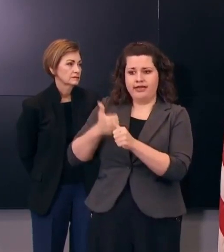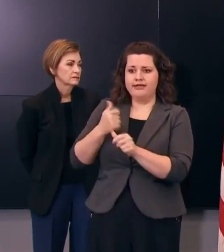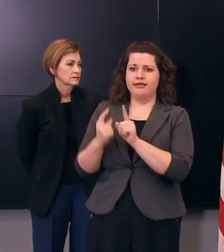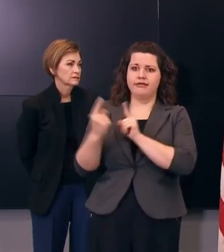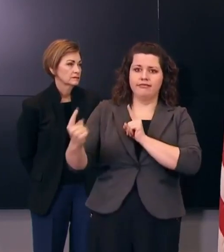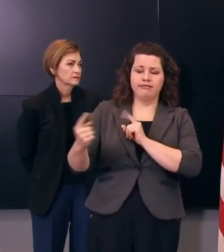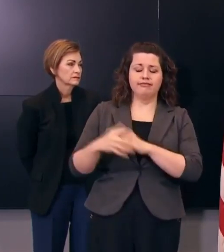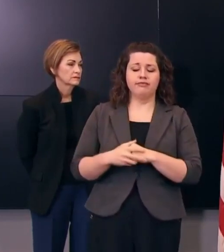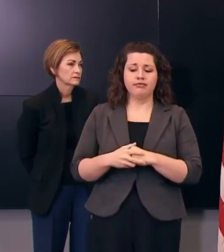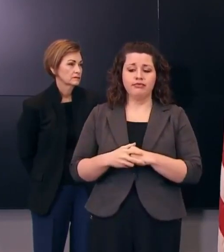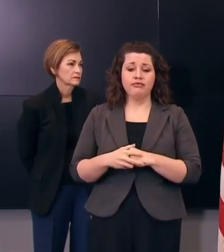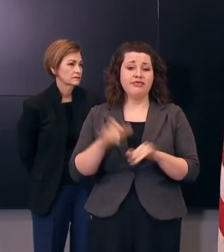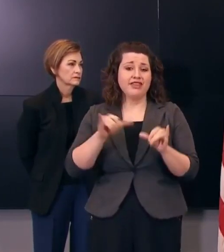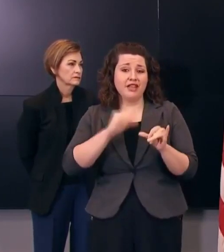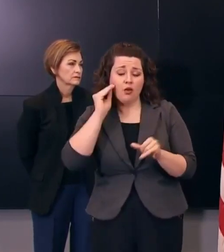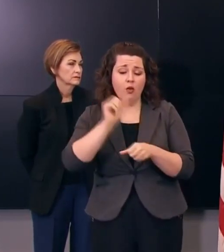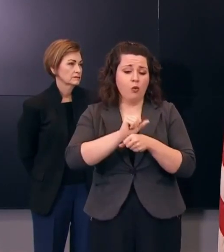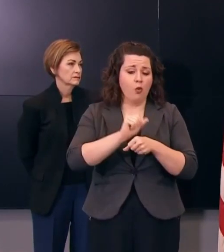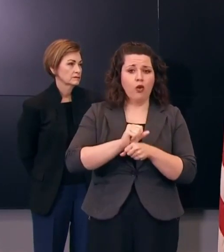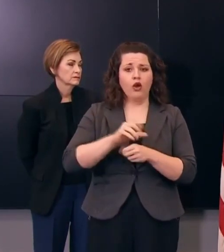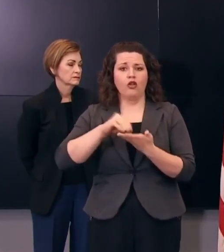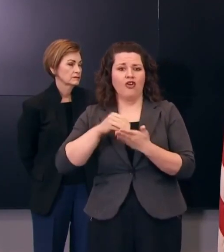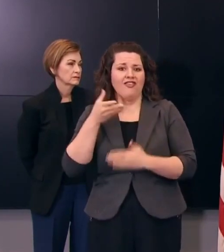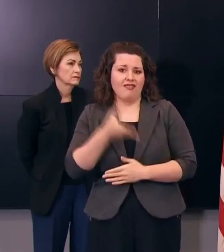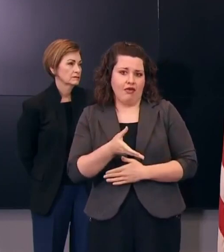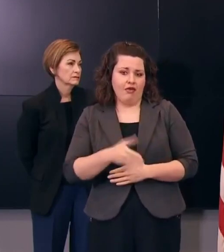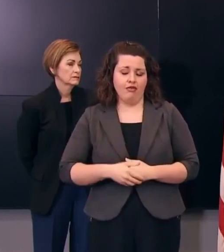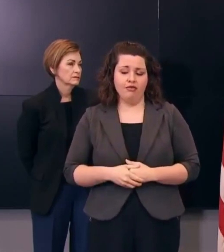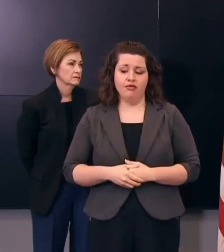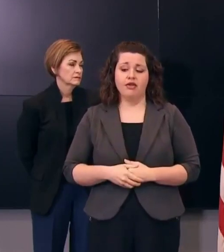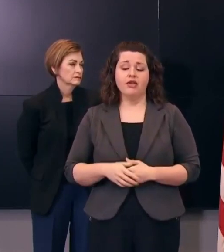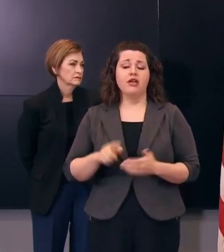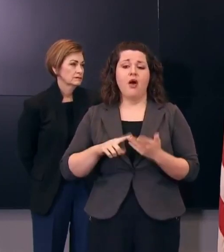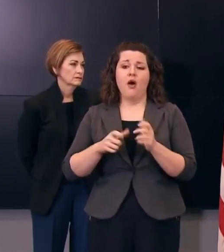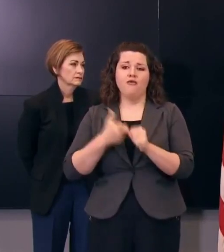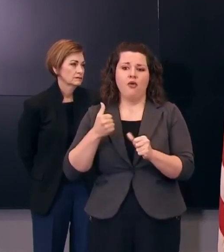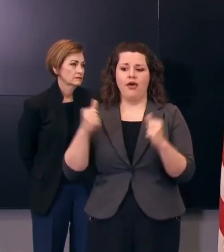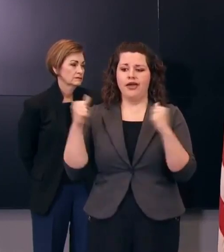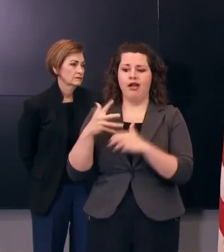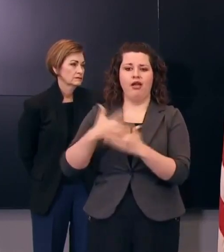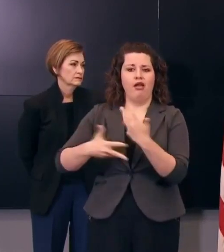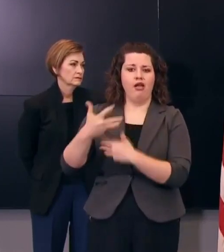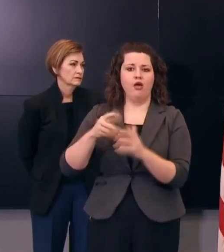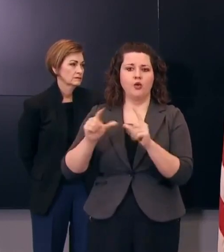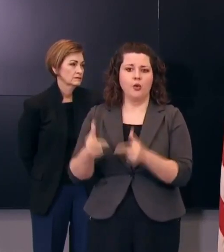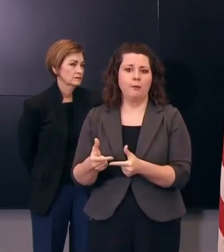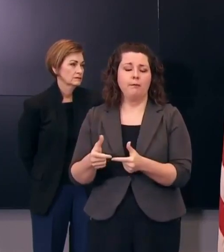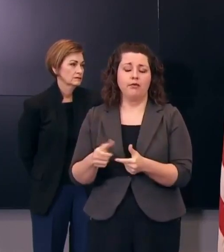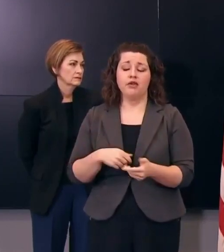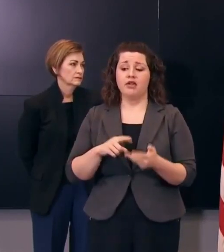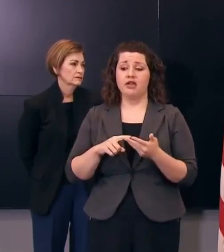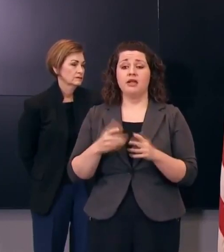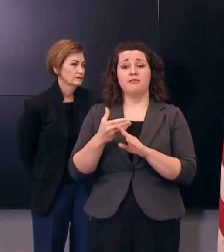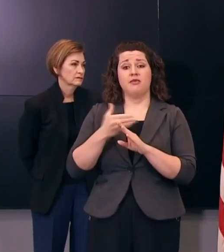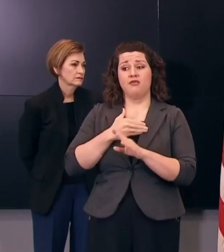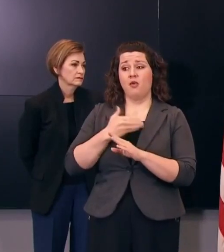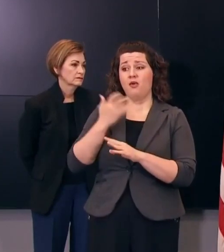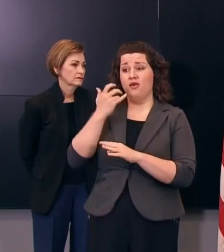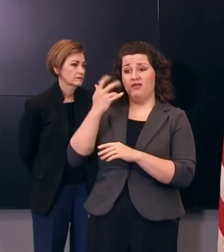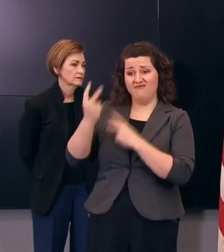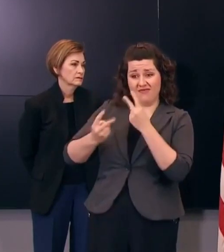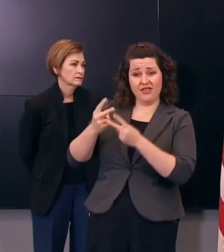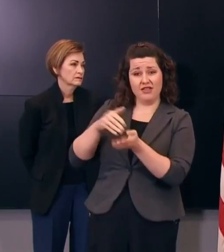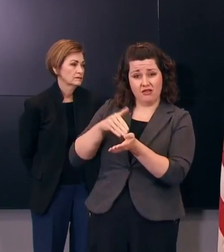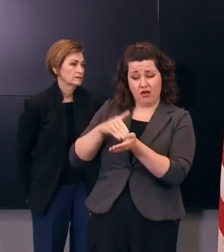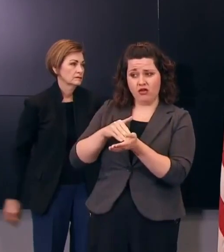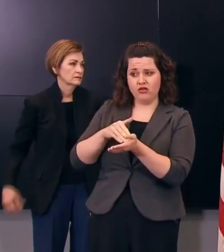and learn from home if possible. Avoid large gatherings, and call ahead before visiting your healthcare provider if you